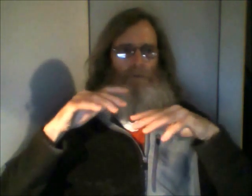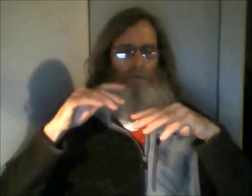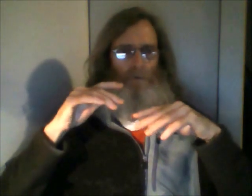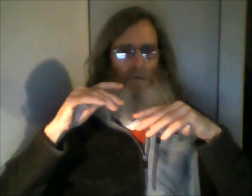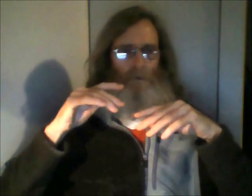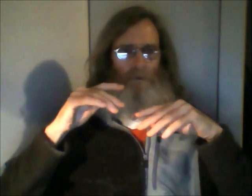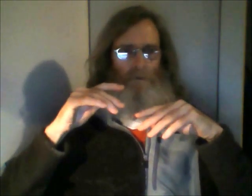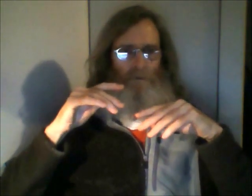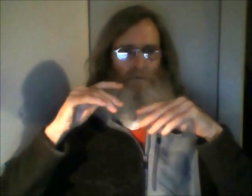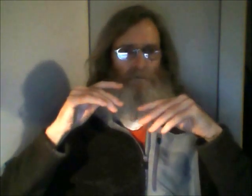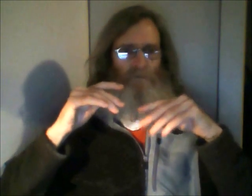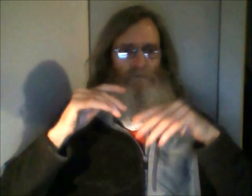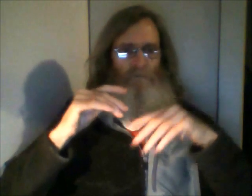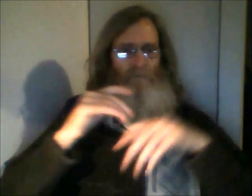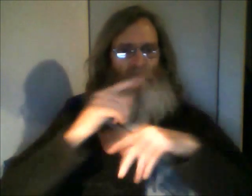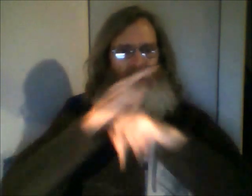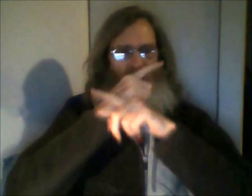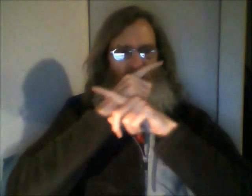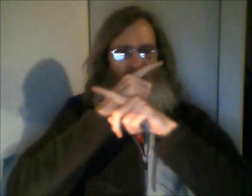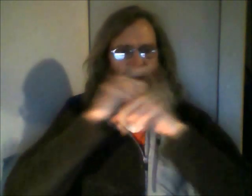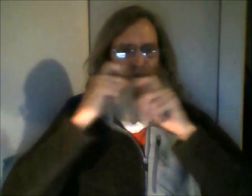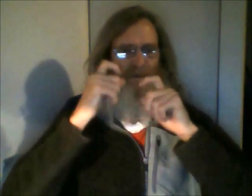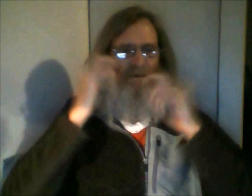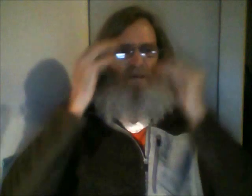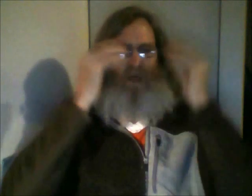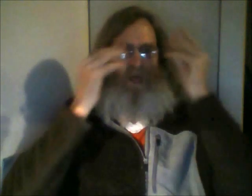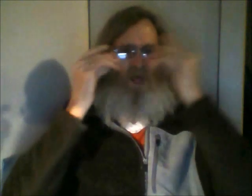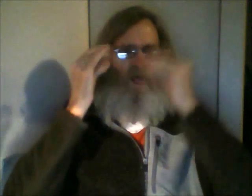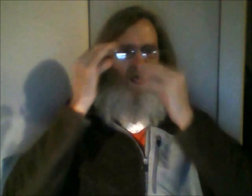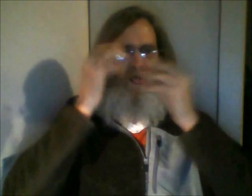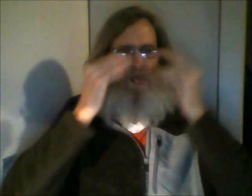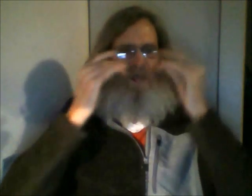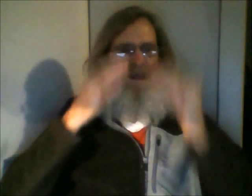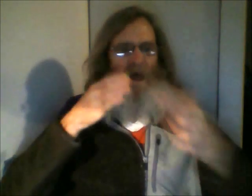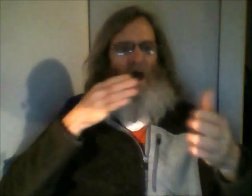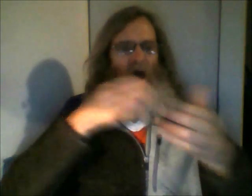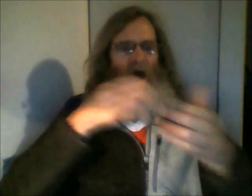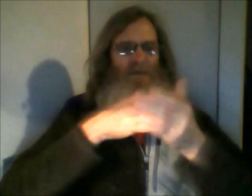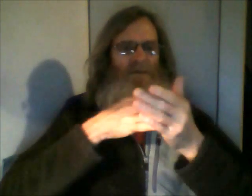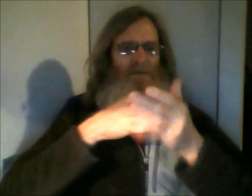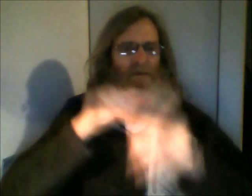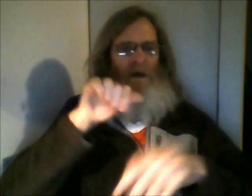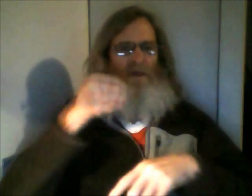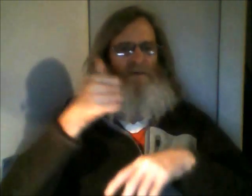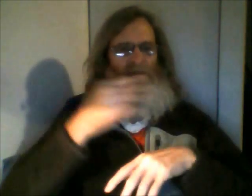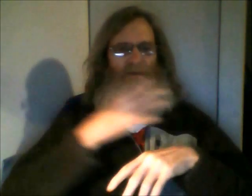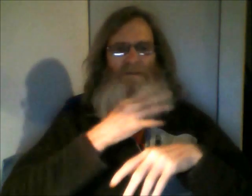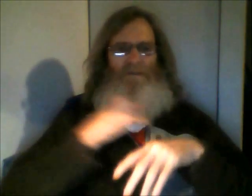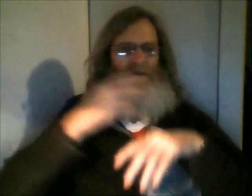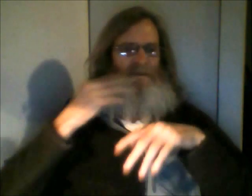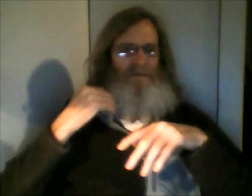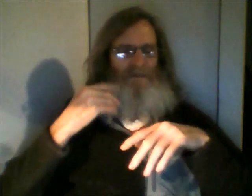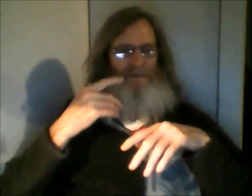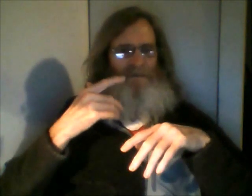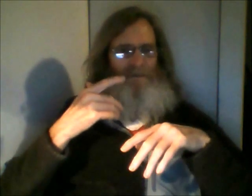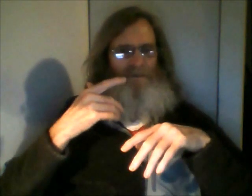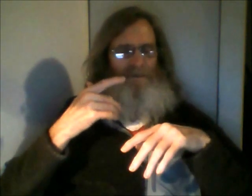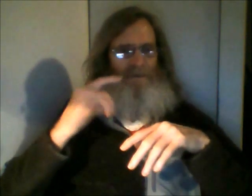shifts, it's the right amount of flush. It worked out perfectly. It's like it was made. This is great. It's nice and clean. Looks like it's ready to